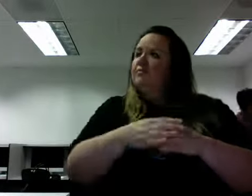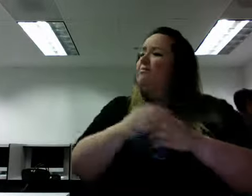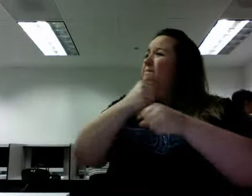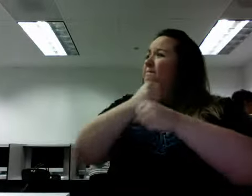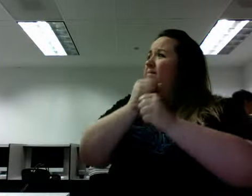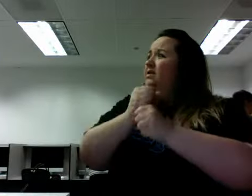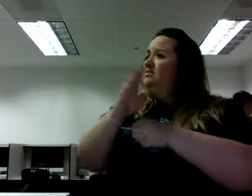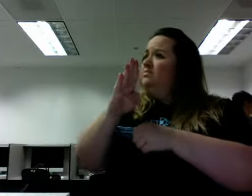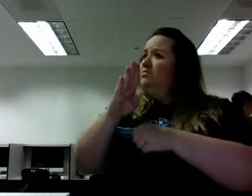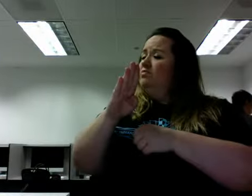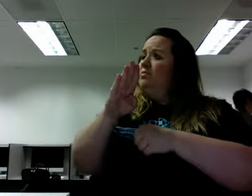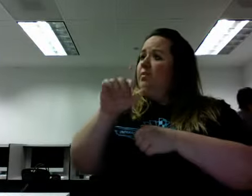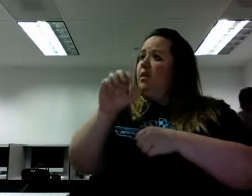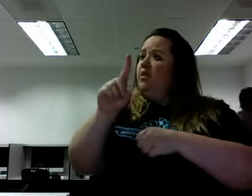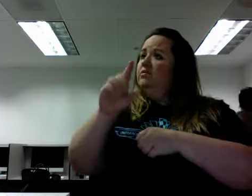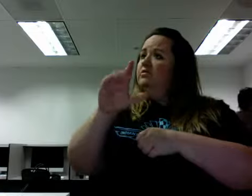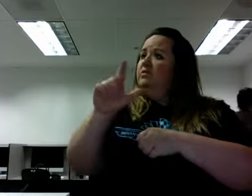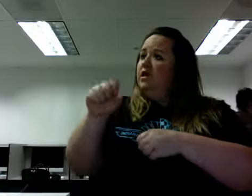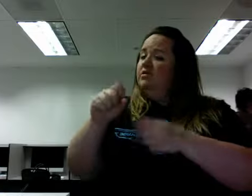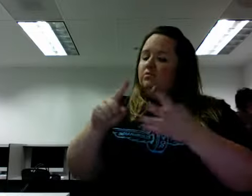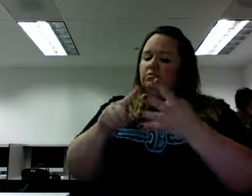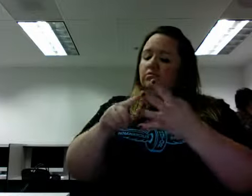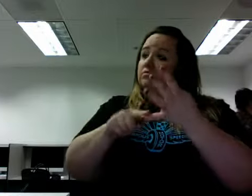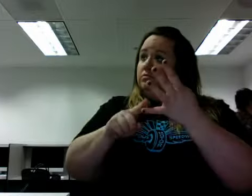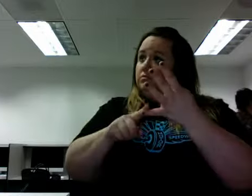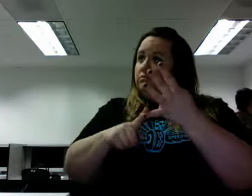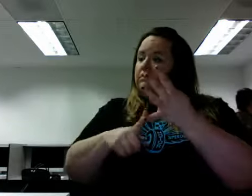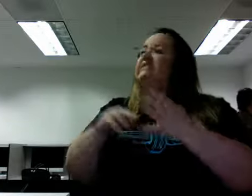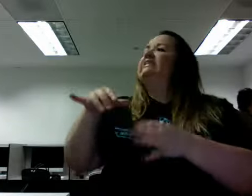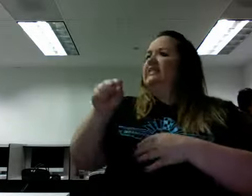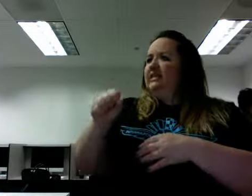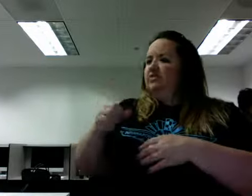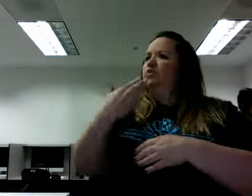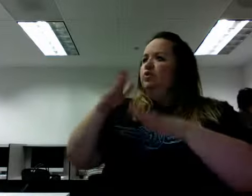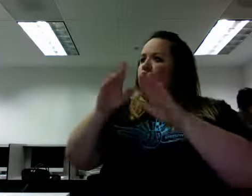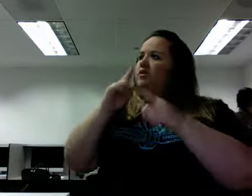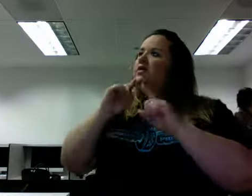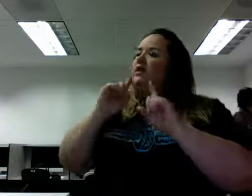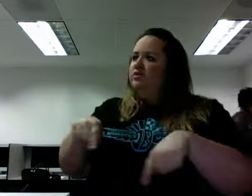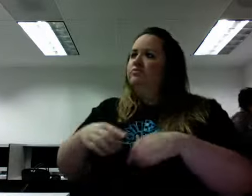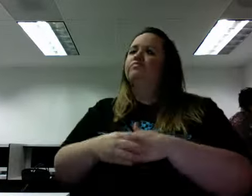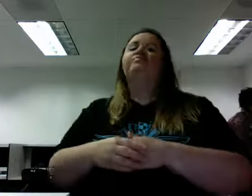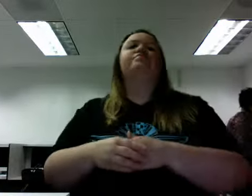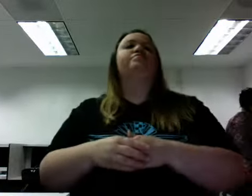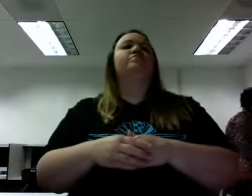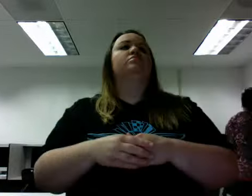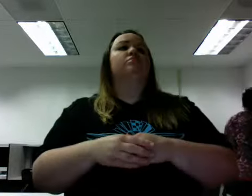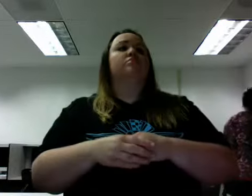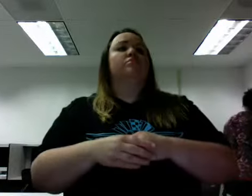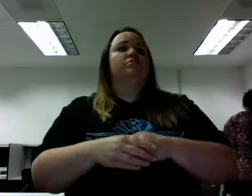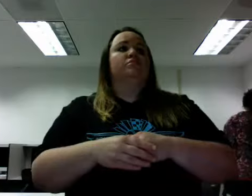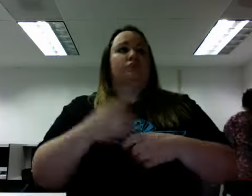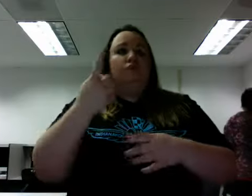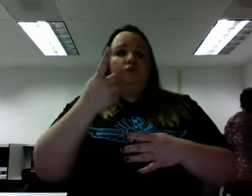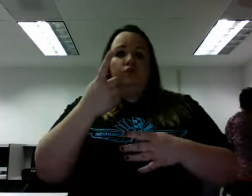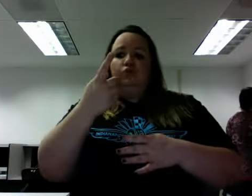One of the 2 types of blood cells that we know that it makes. Kayla? There? What do red blood